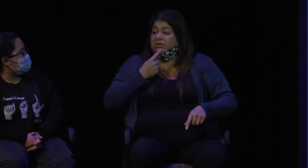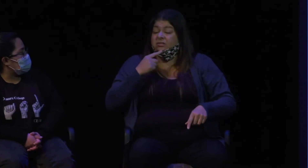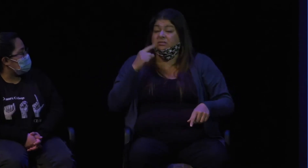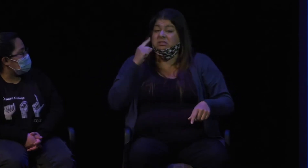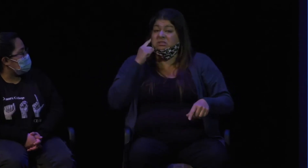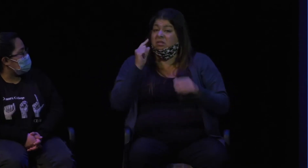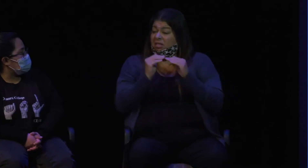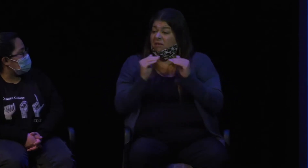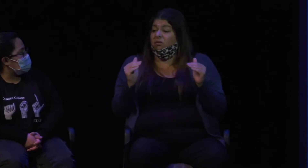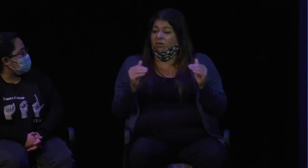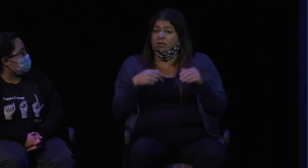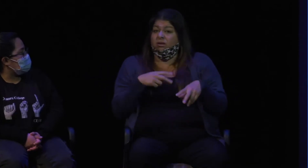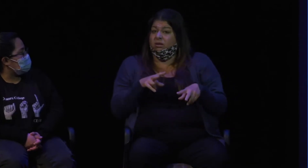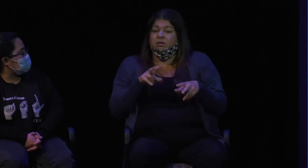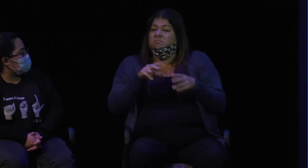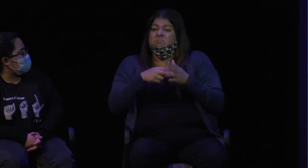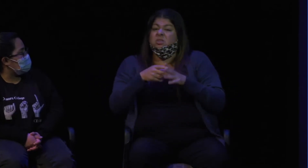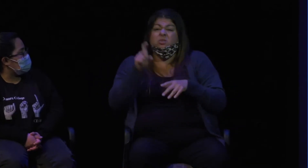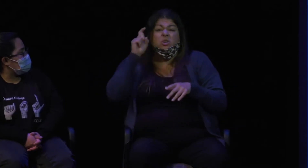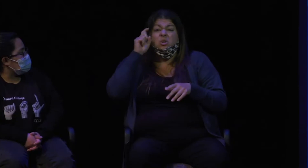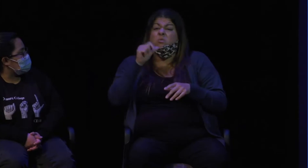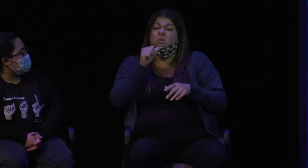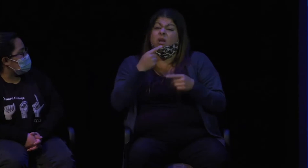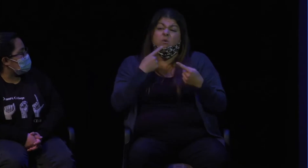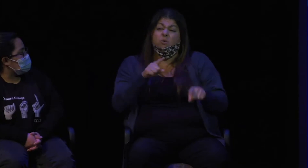which is severe.